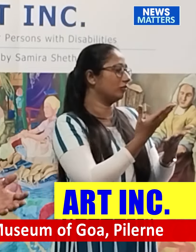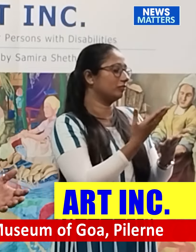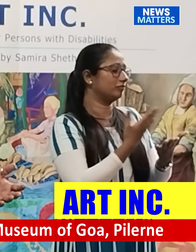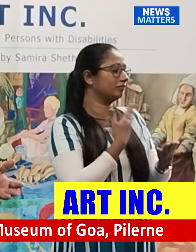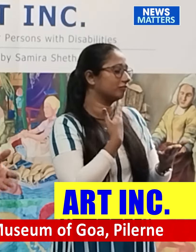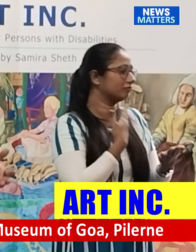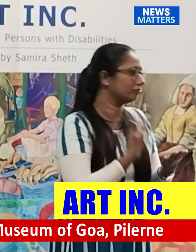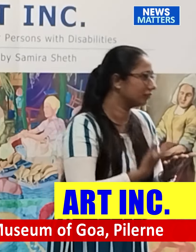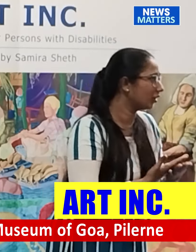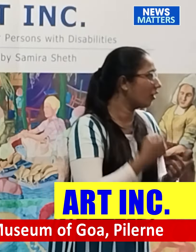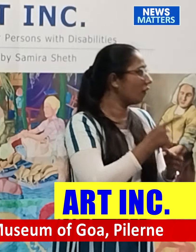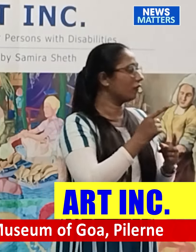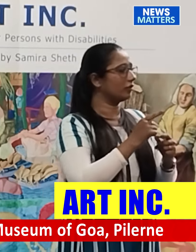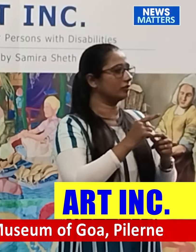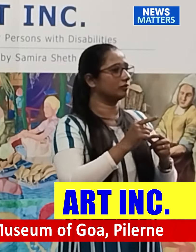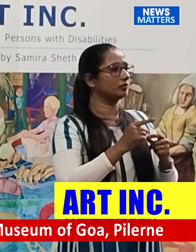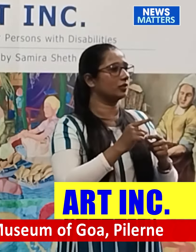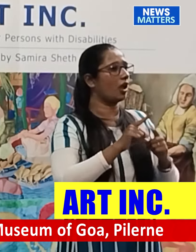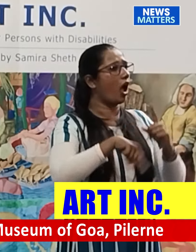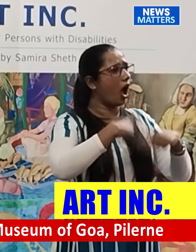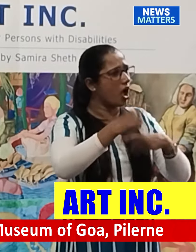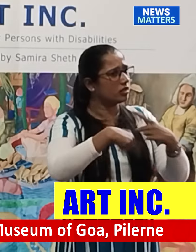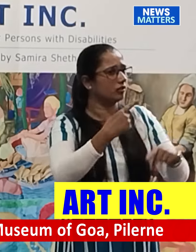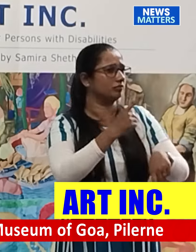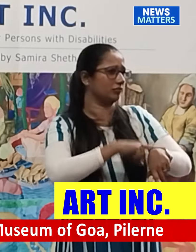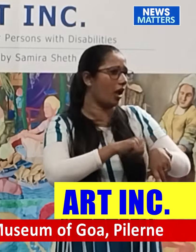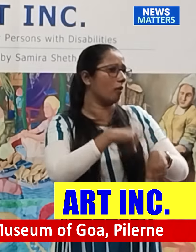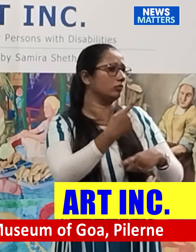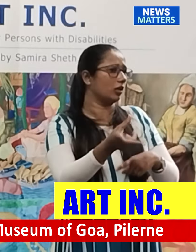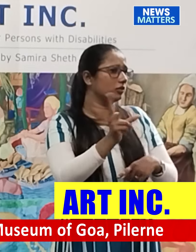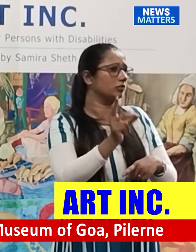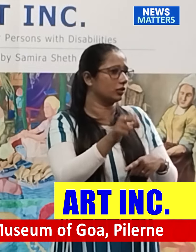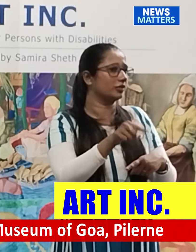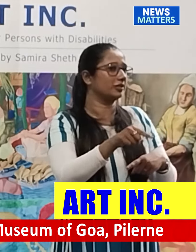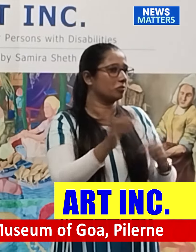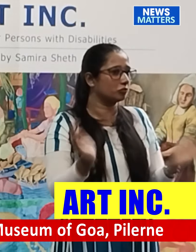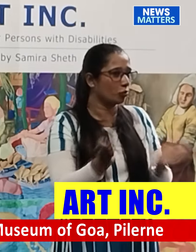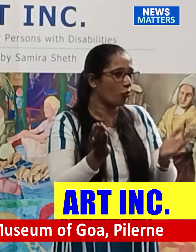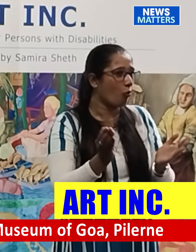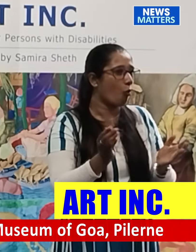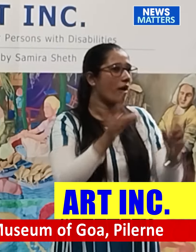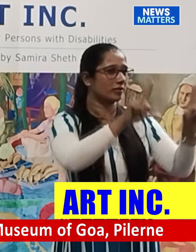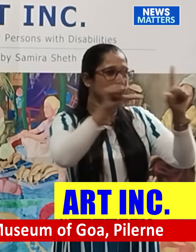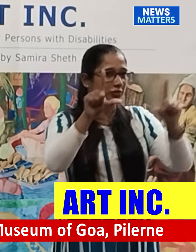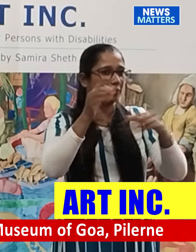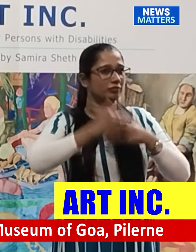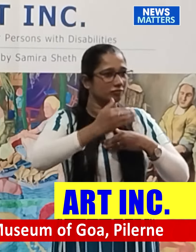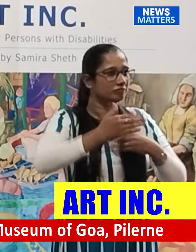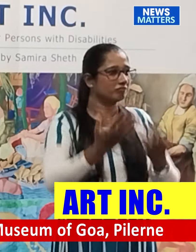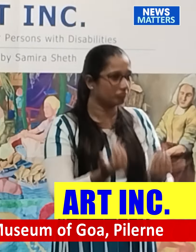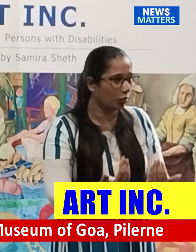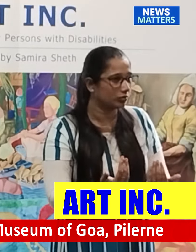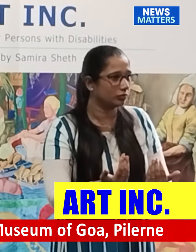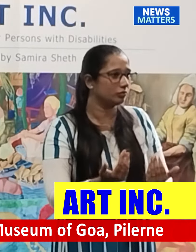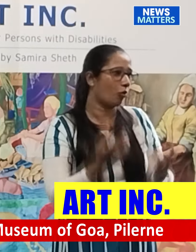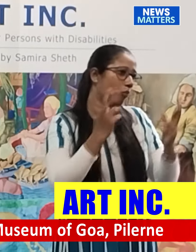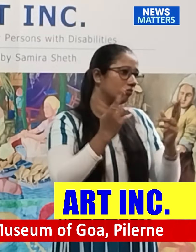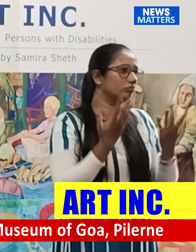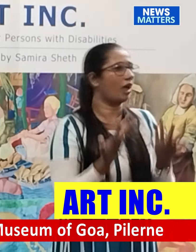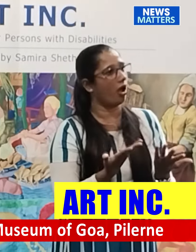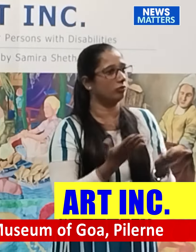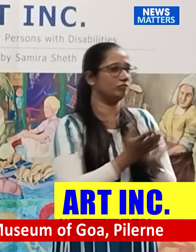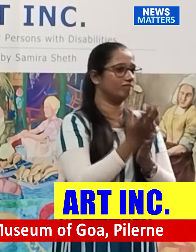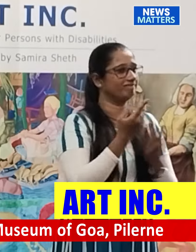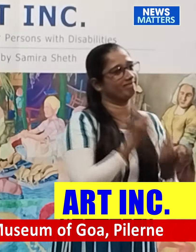if he could extend on some other occasions to this young, budding, talented, creative